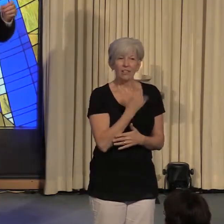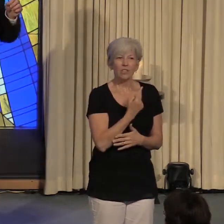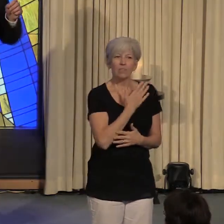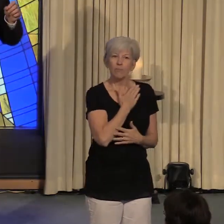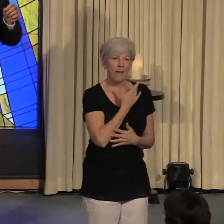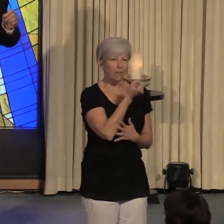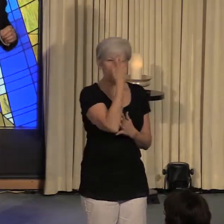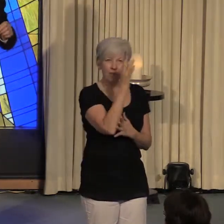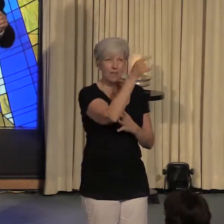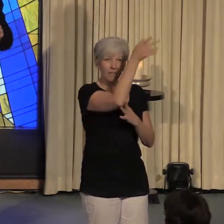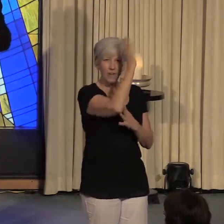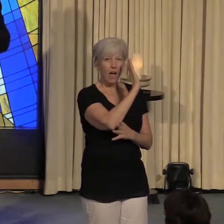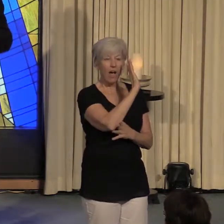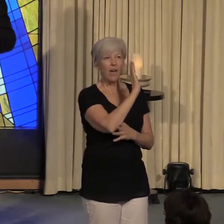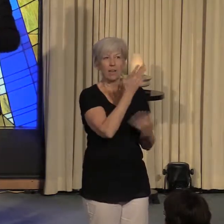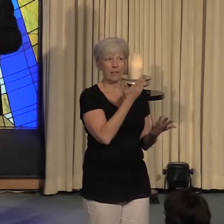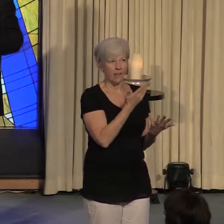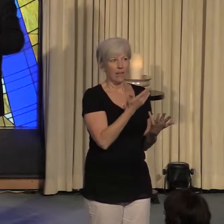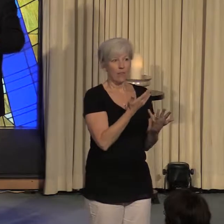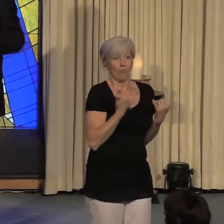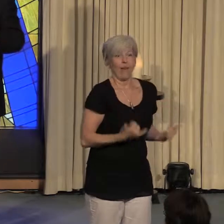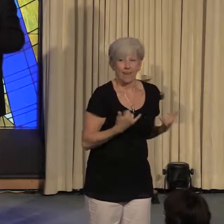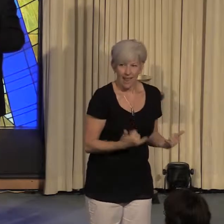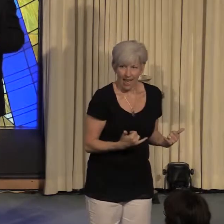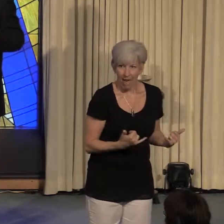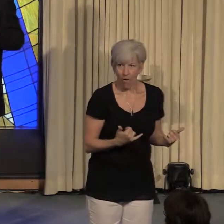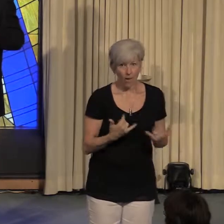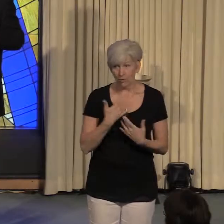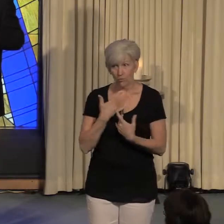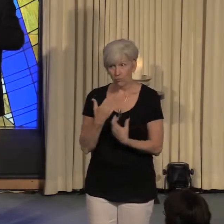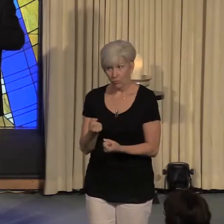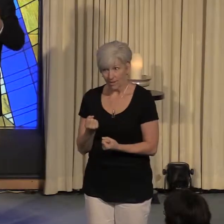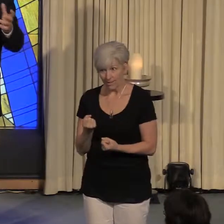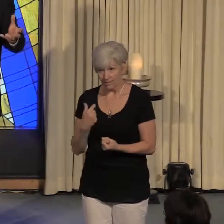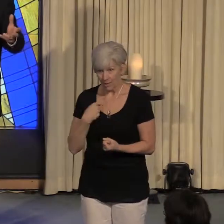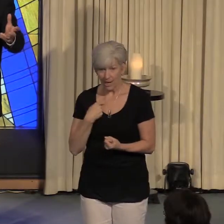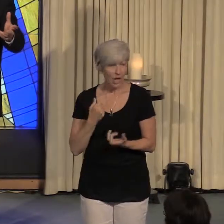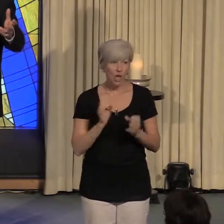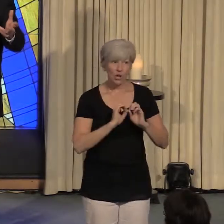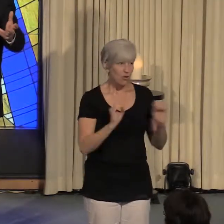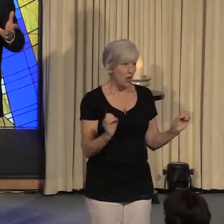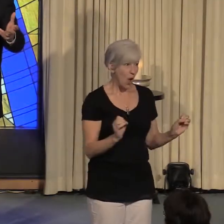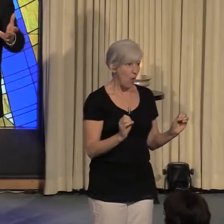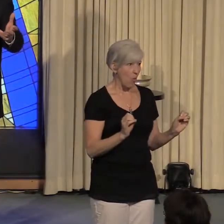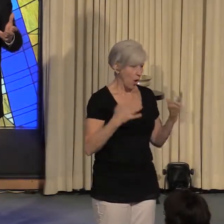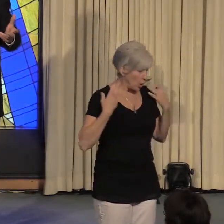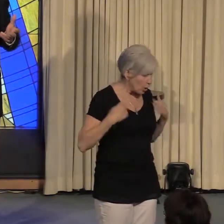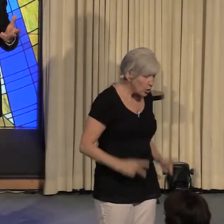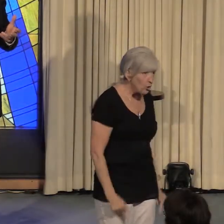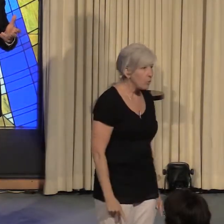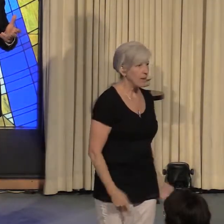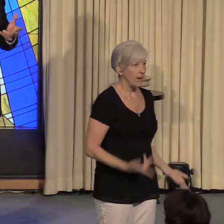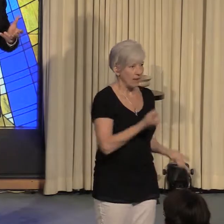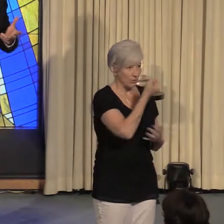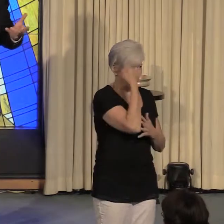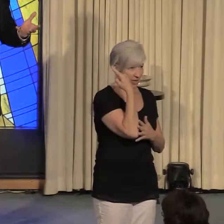now. And trust me, no human understanding right now really gets the allness of